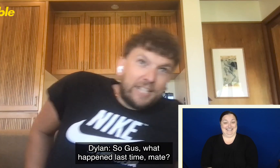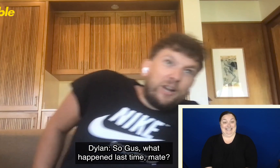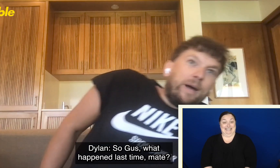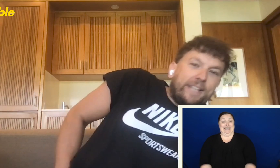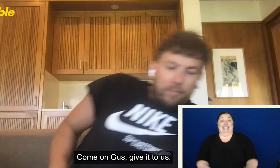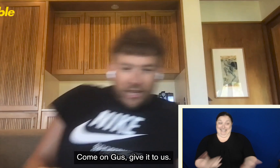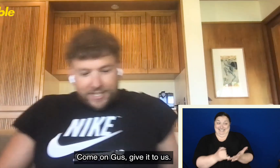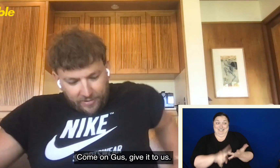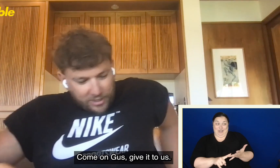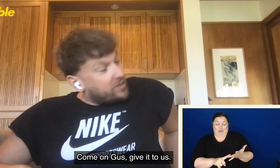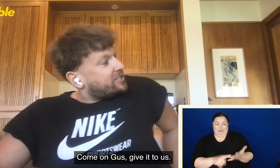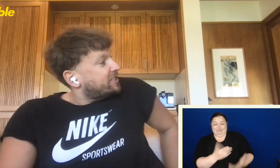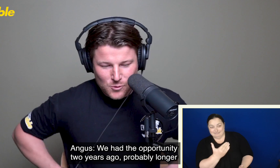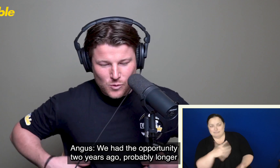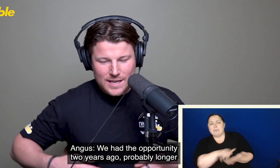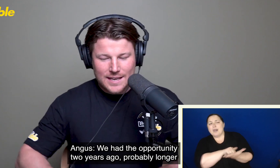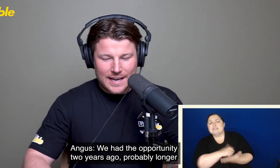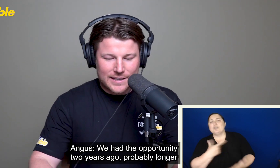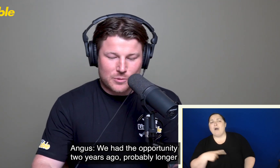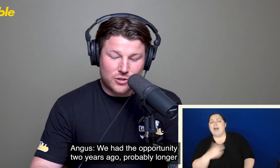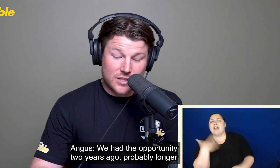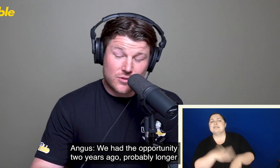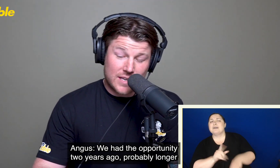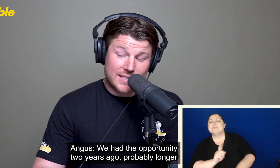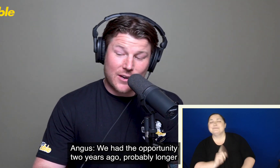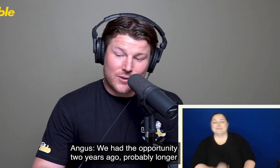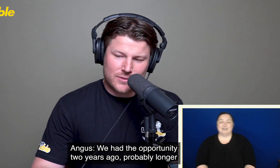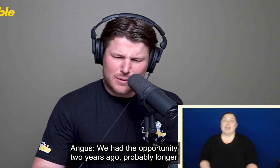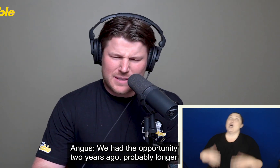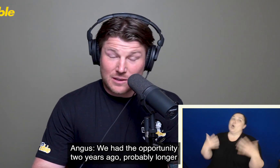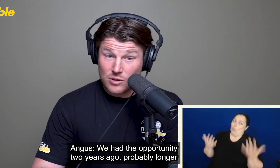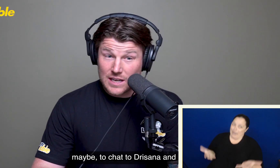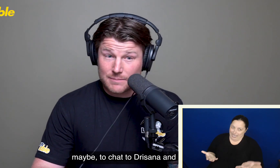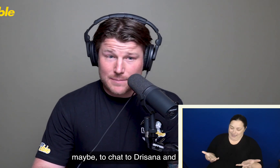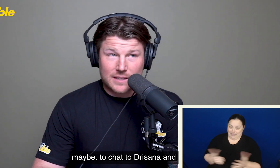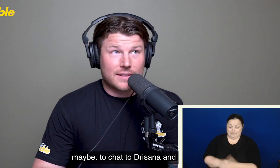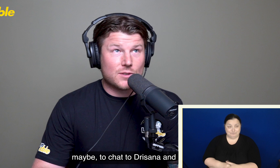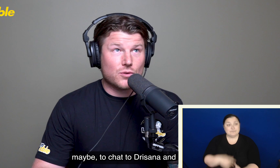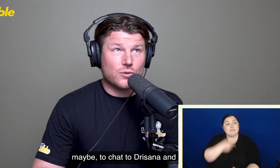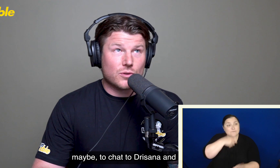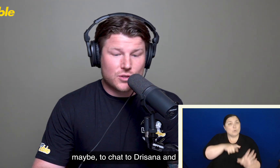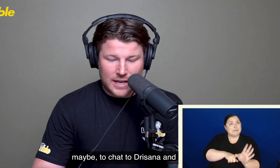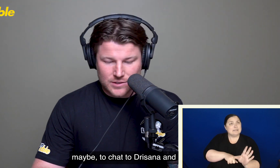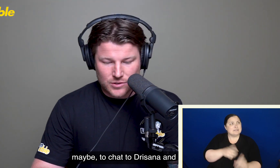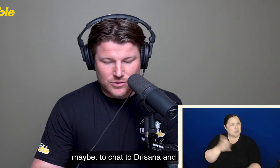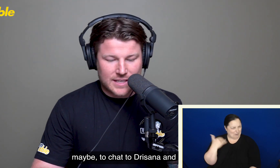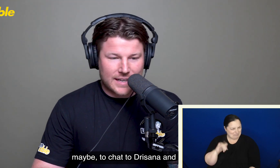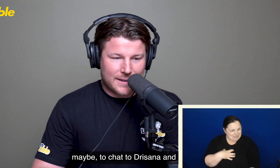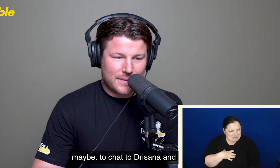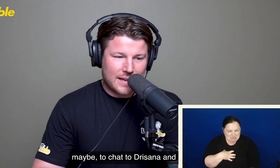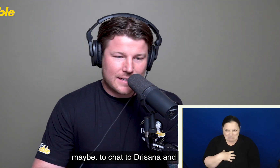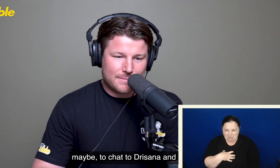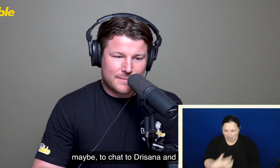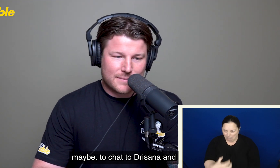what happened last time, mate? Come on, Gus, give it to us. We had the opportunity 2 years ago, probably longer maybe, to chat to